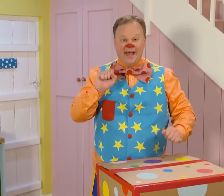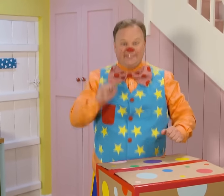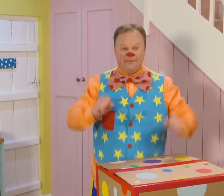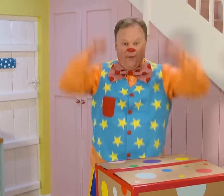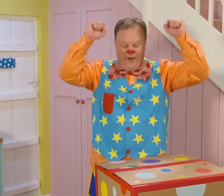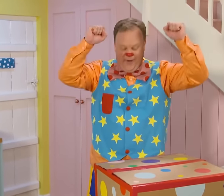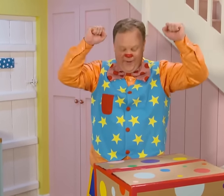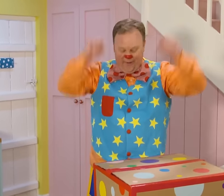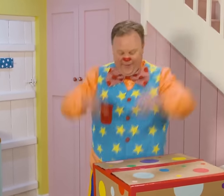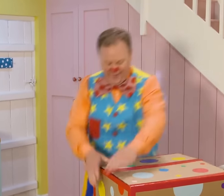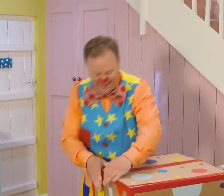Yes!